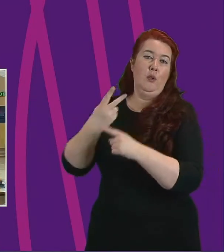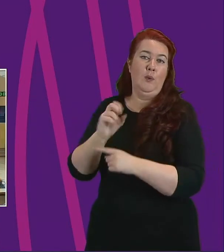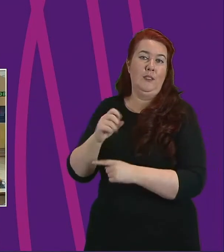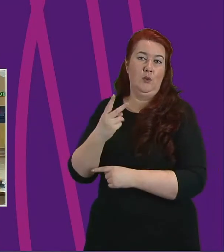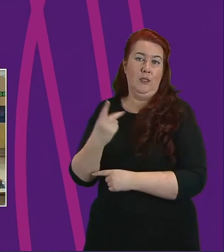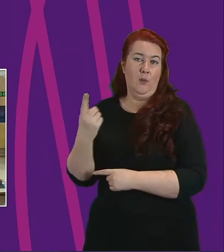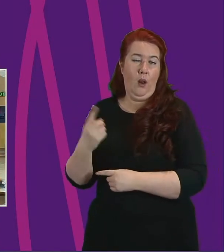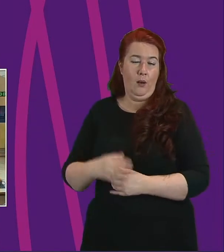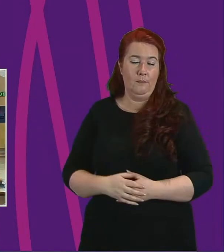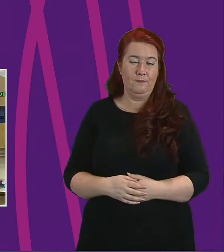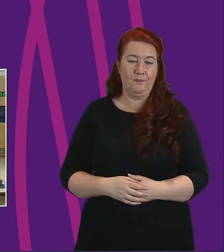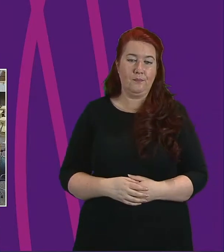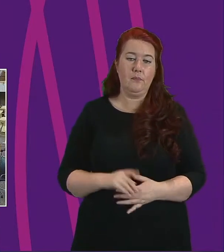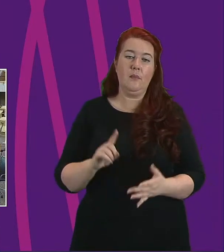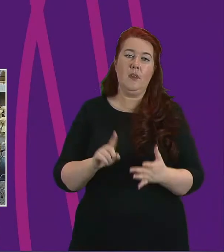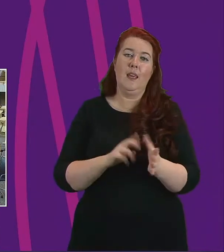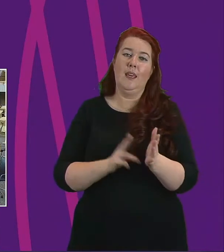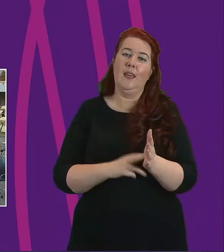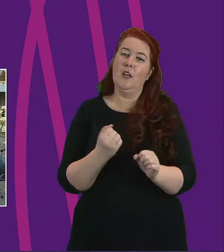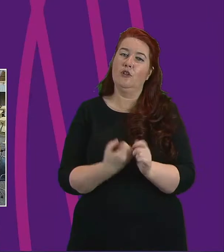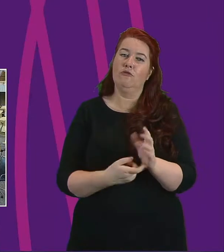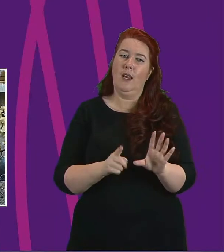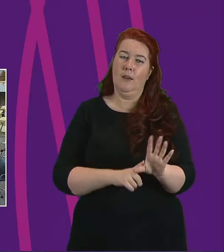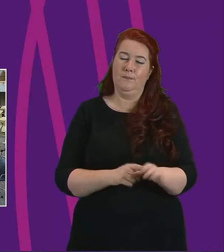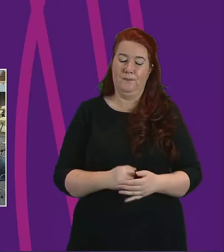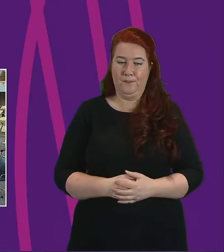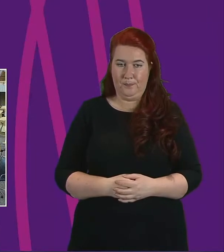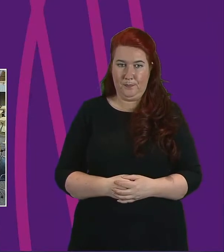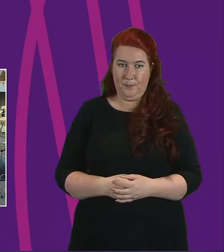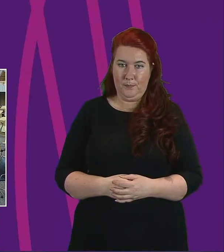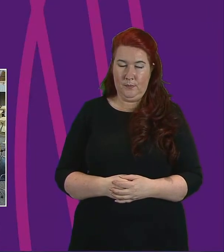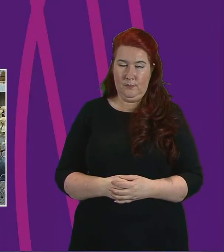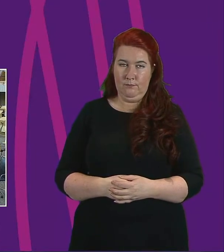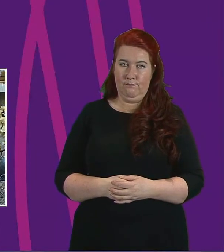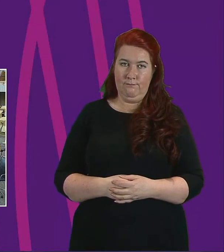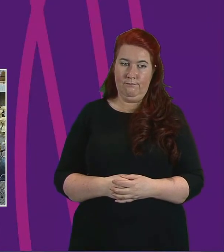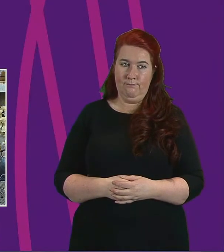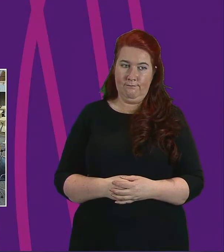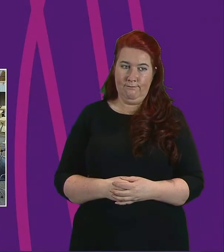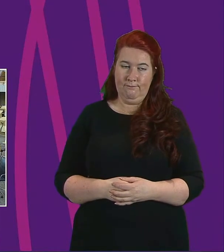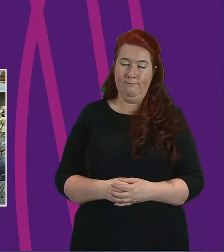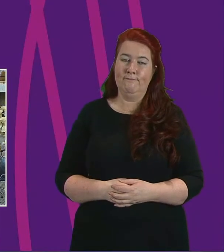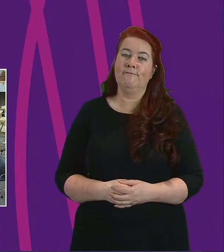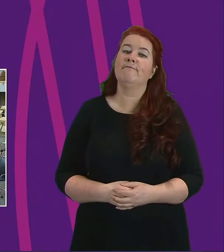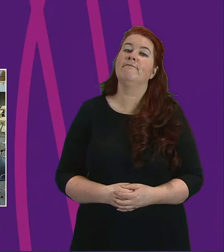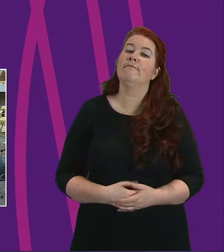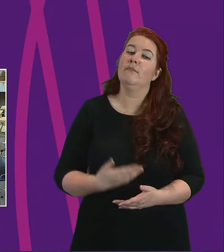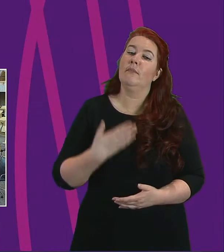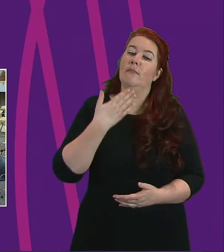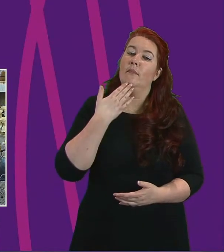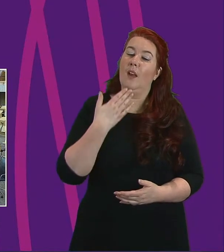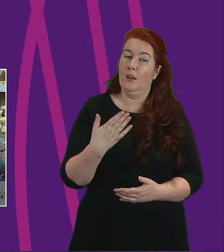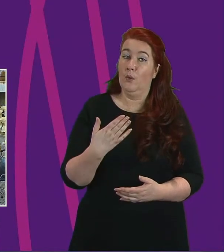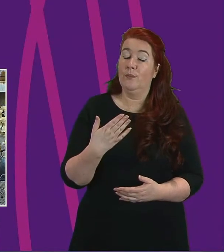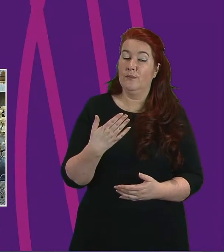Ian Gray. Thank you, Presiding Officer. And let me also echo the Cabinet Secretary's recognition of the efforts of parents